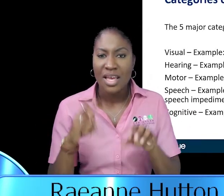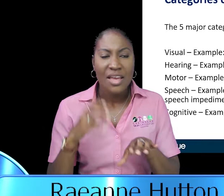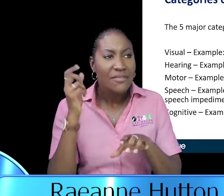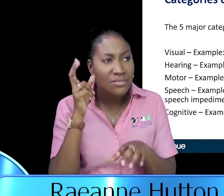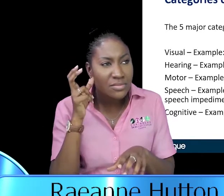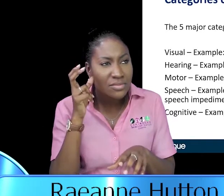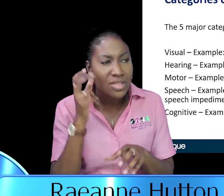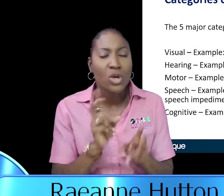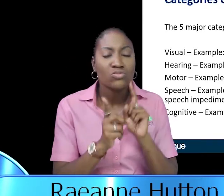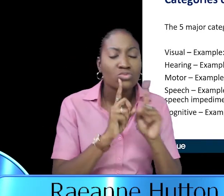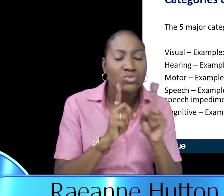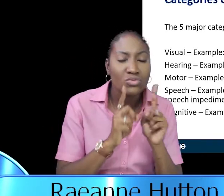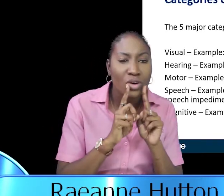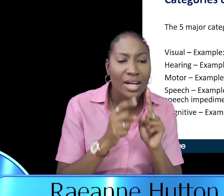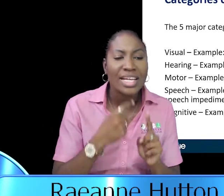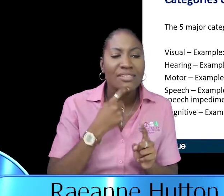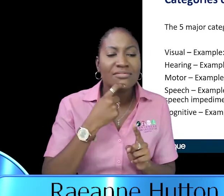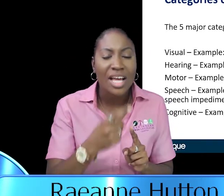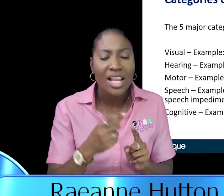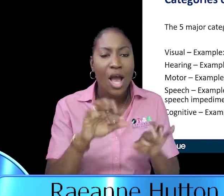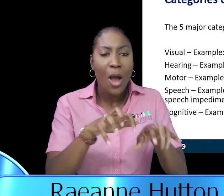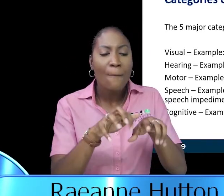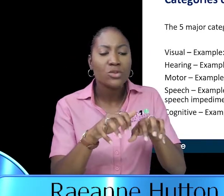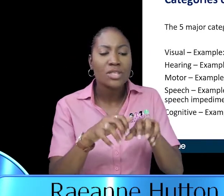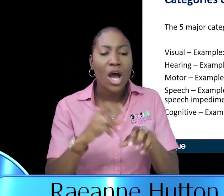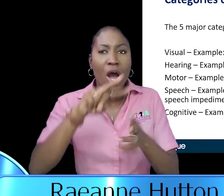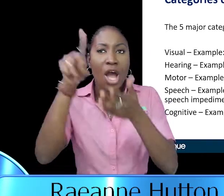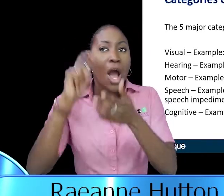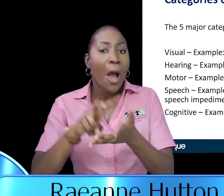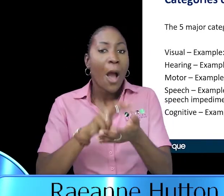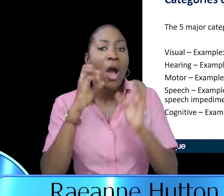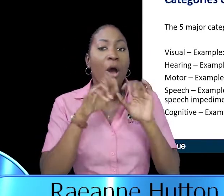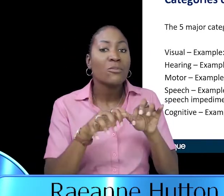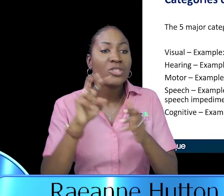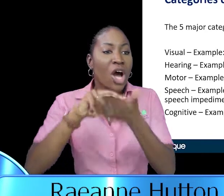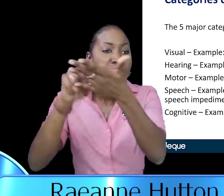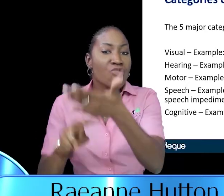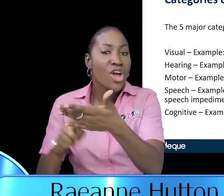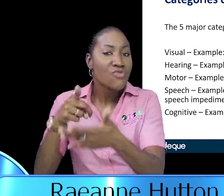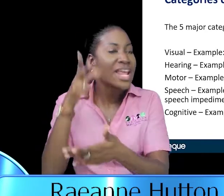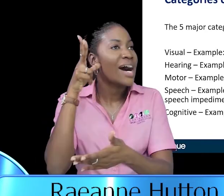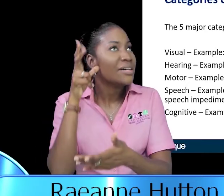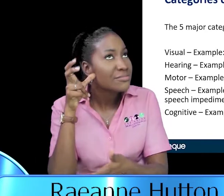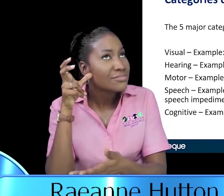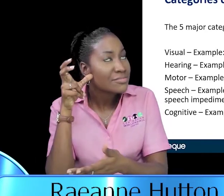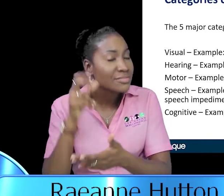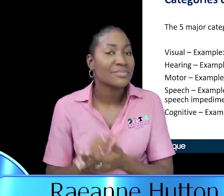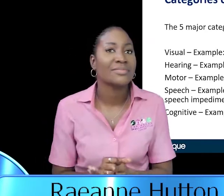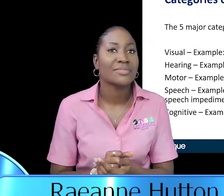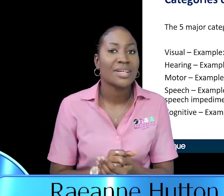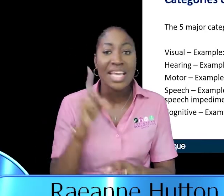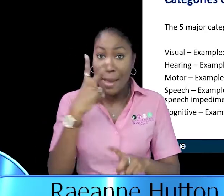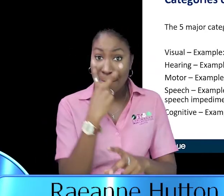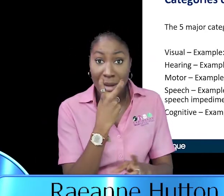I can sort of tell it what I need it to read. As I move around the screen, it reads the screen, so it can read these slides, for